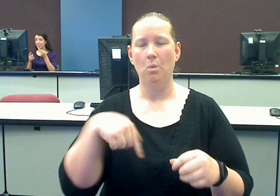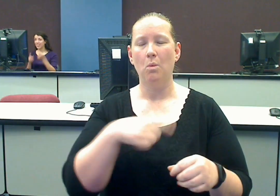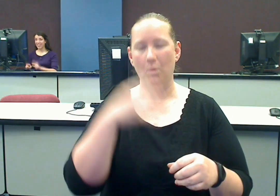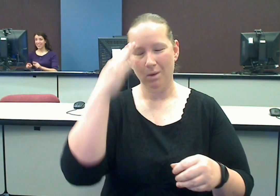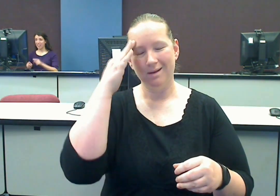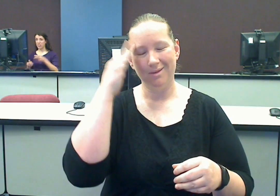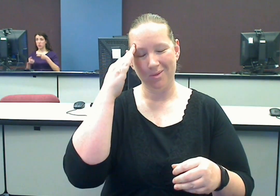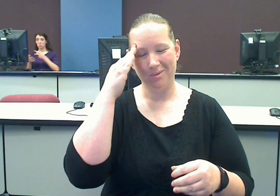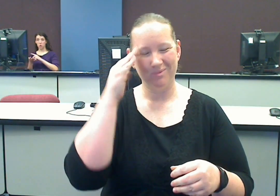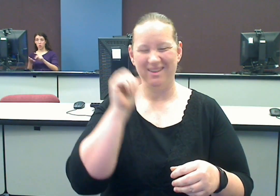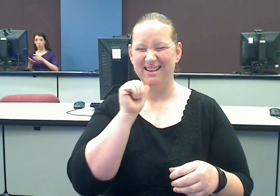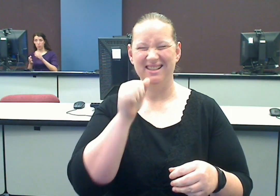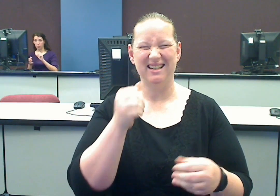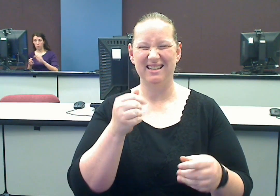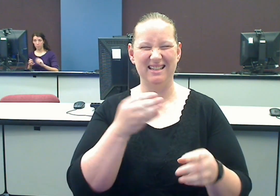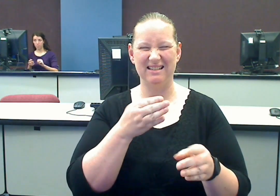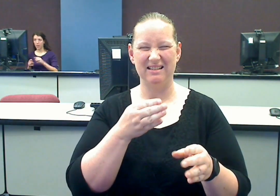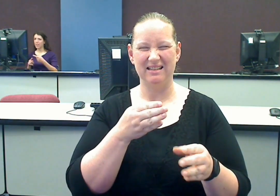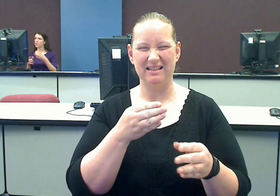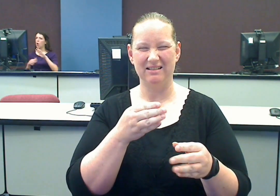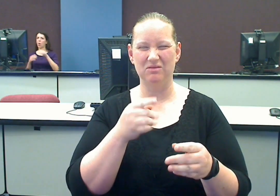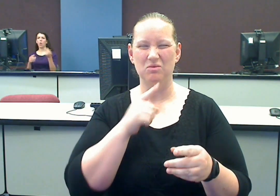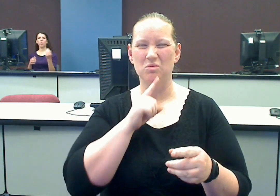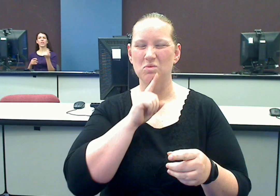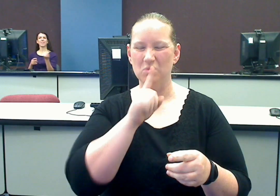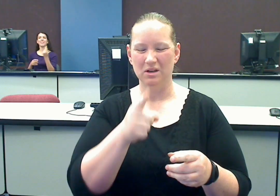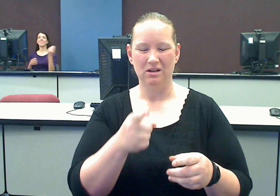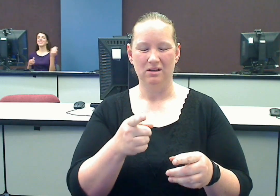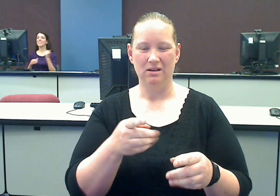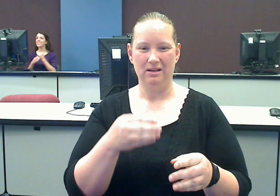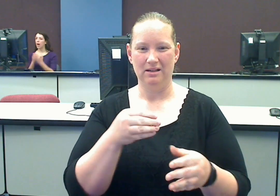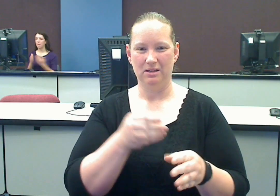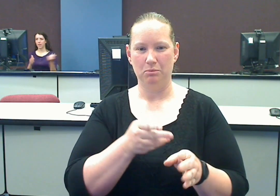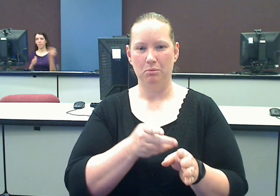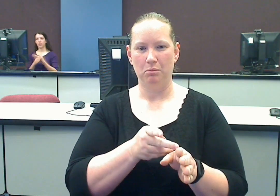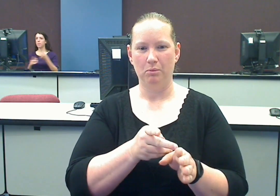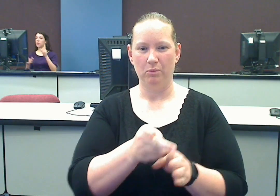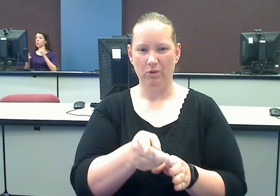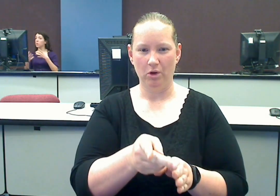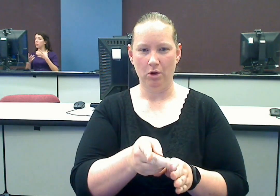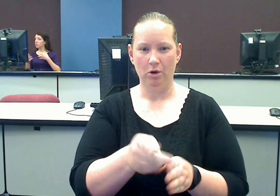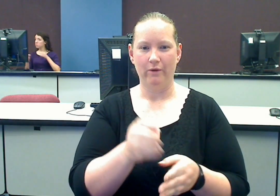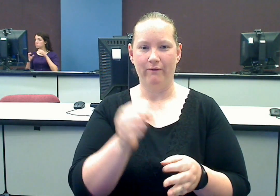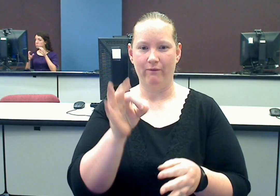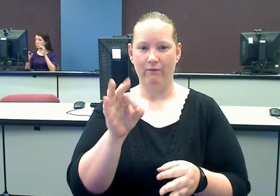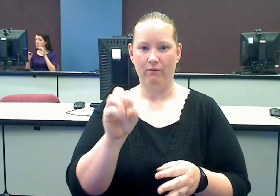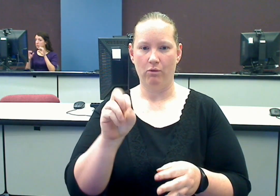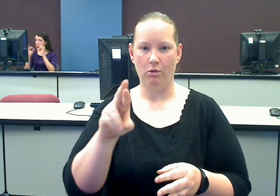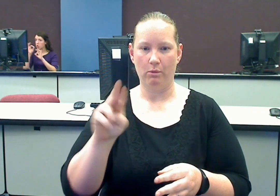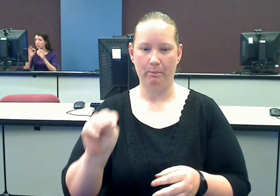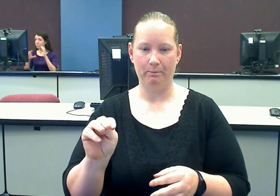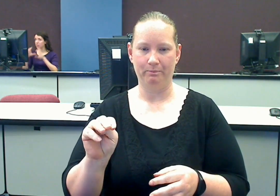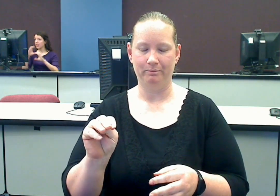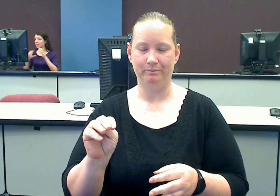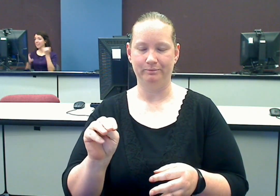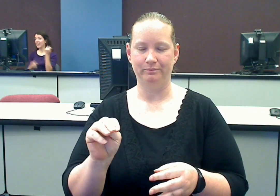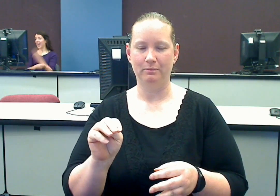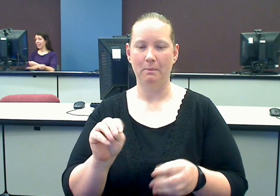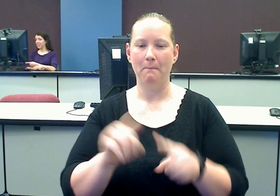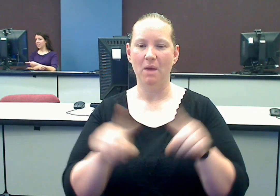some intervention. But the question we want to explore today is how much intervention should government